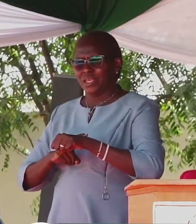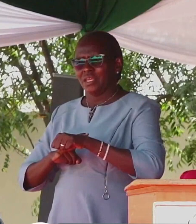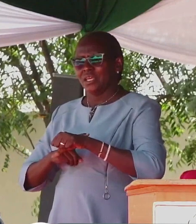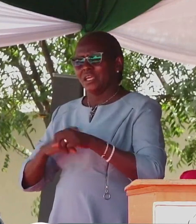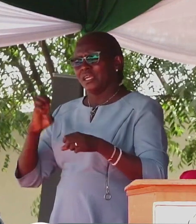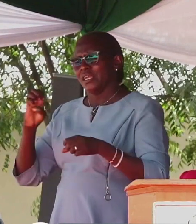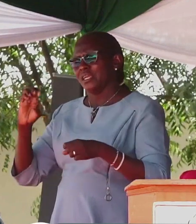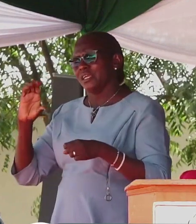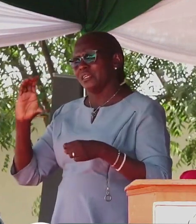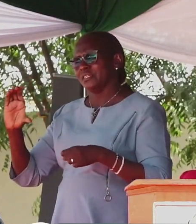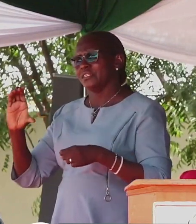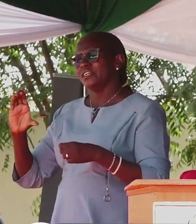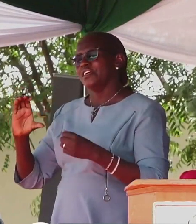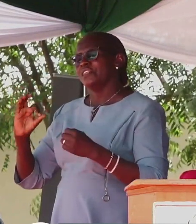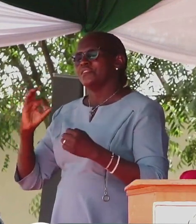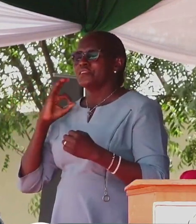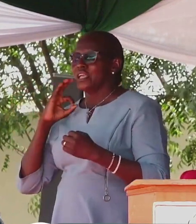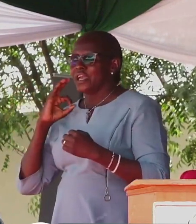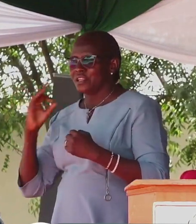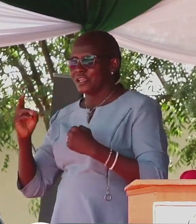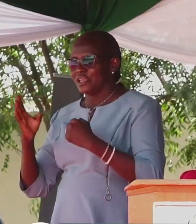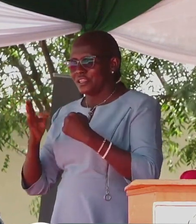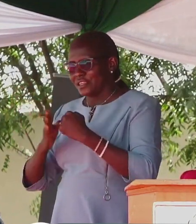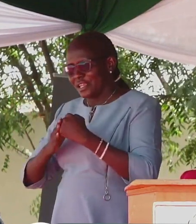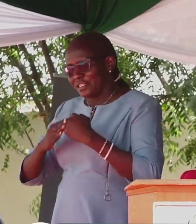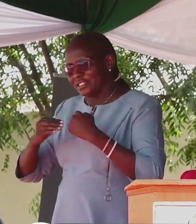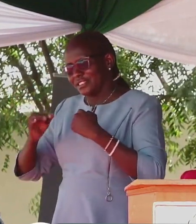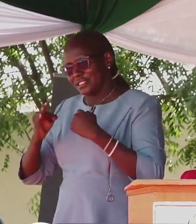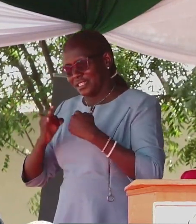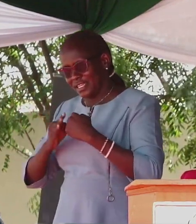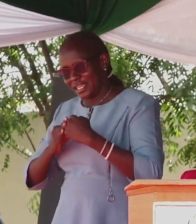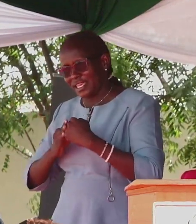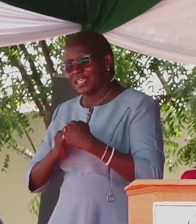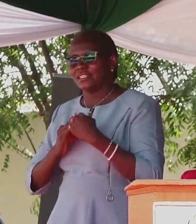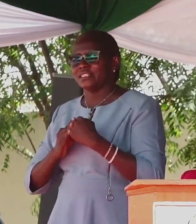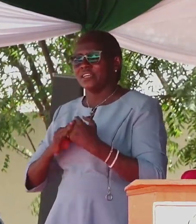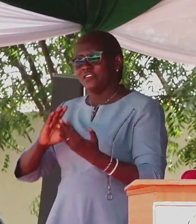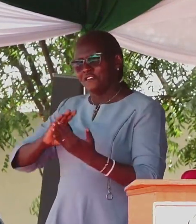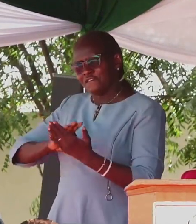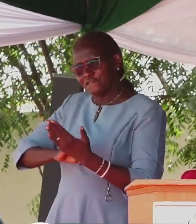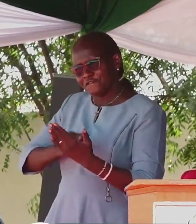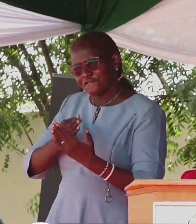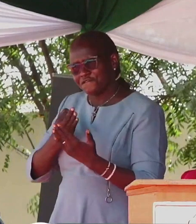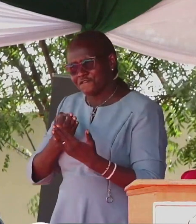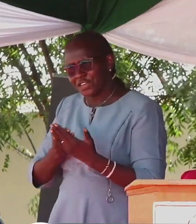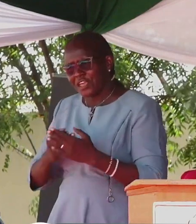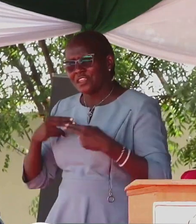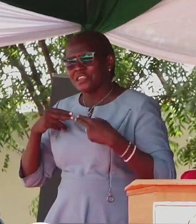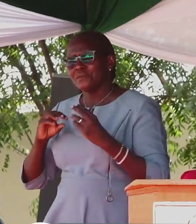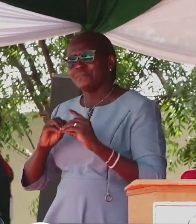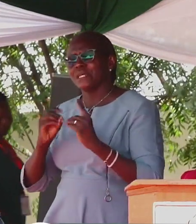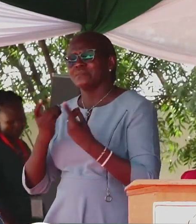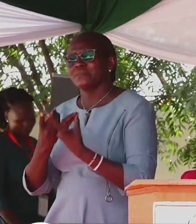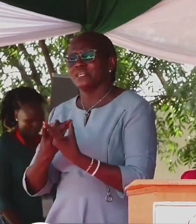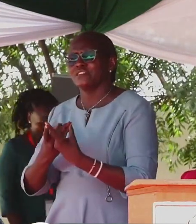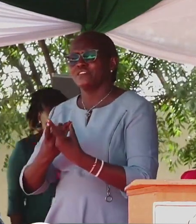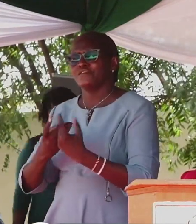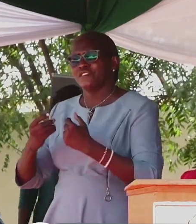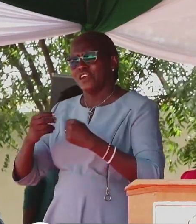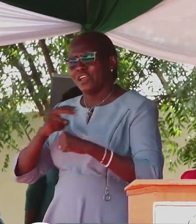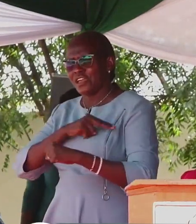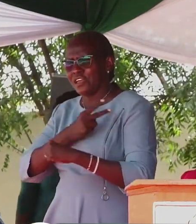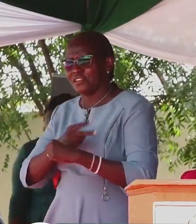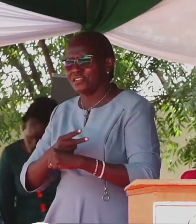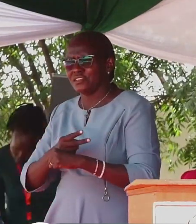ECD centers are 398. In terms of funding proportion, in terms of the Department of Health, we do like 86%